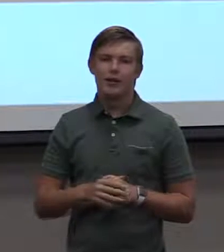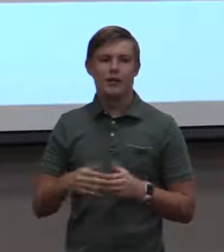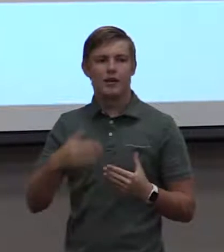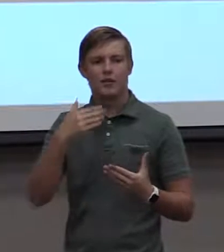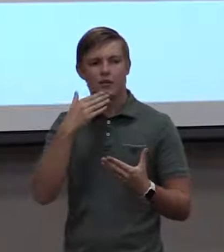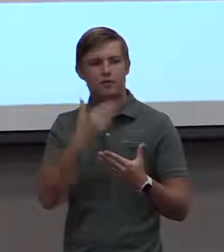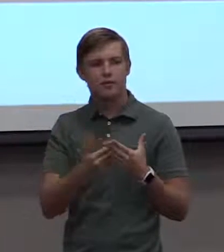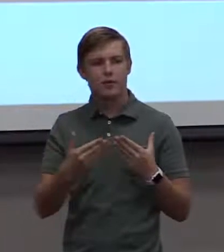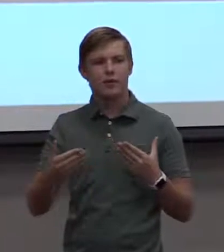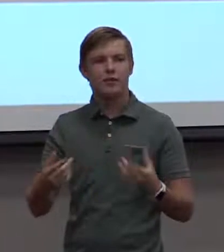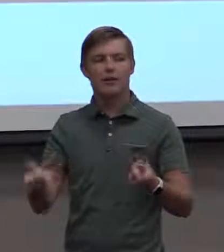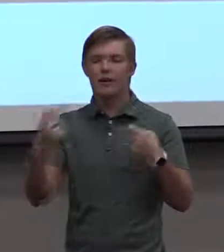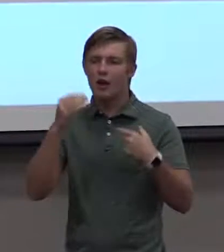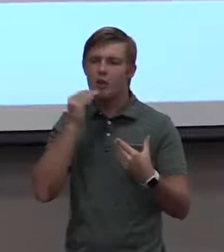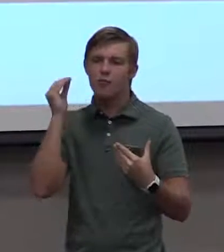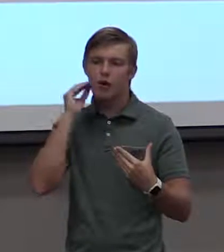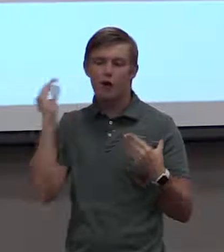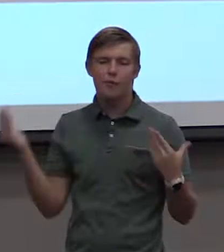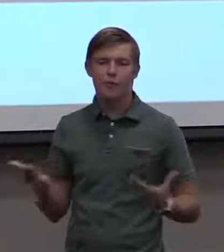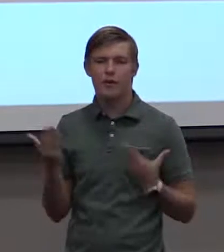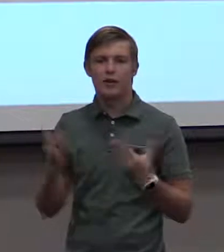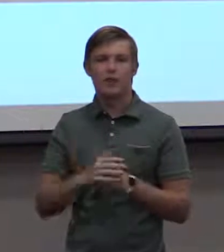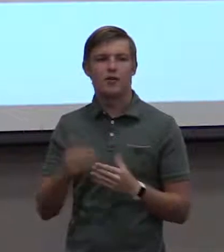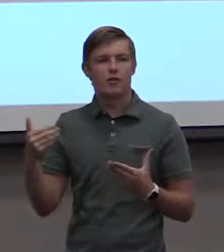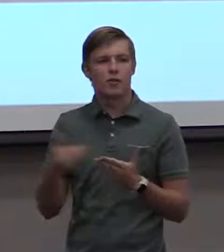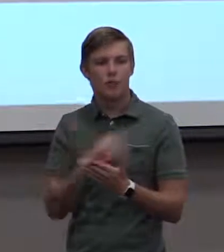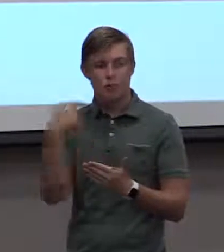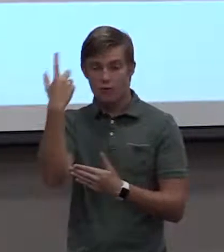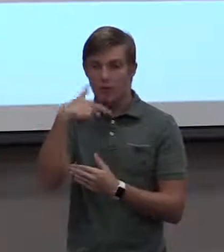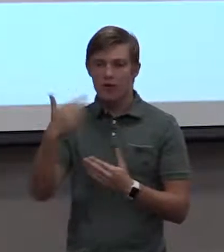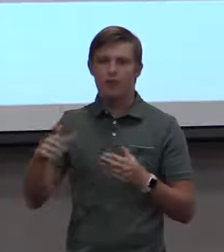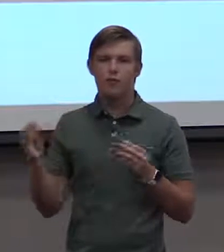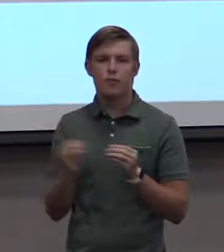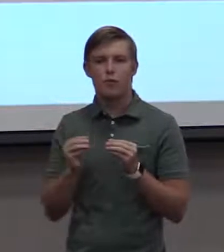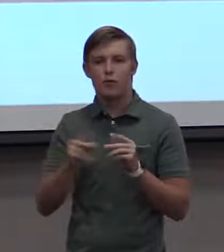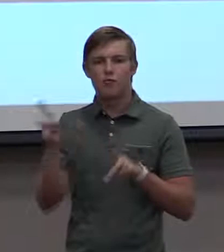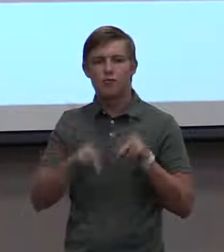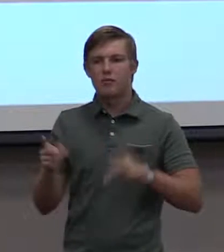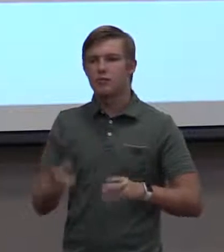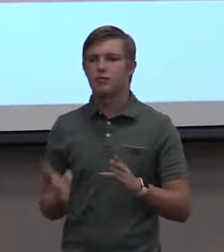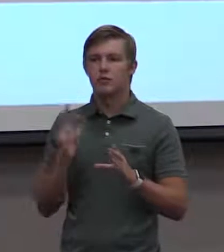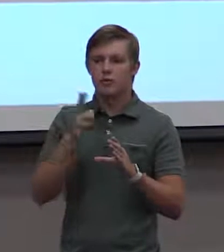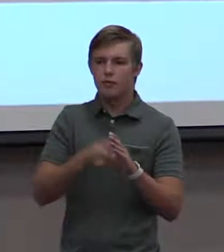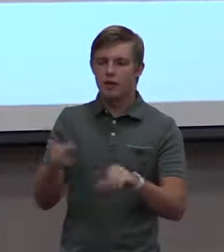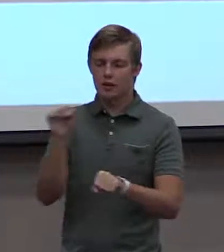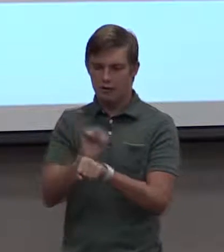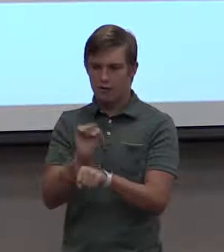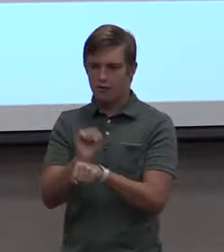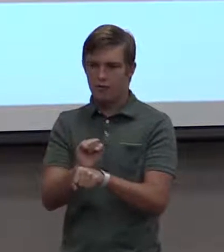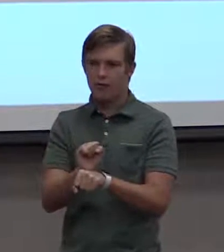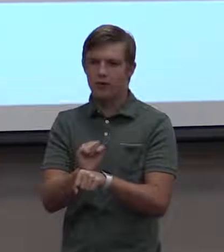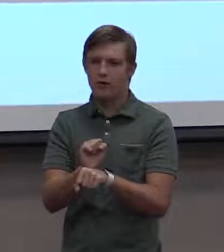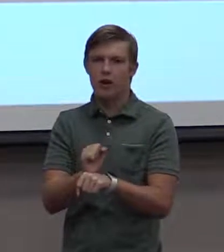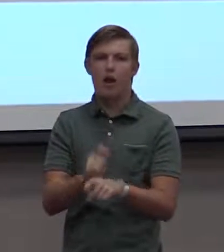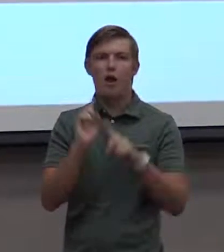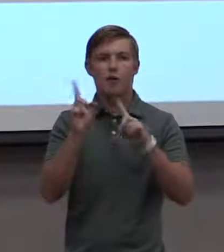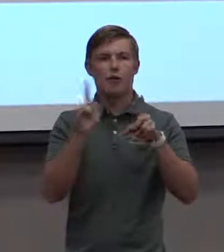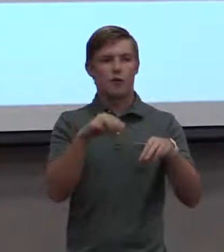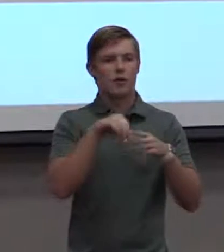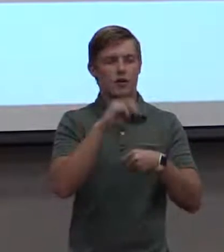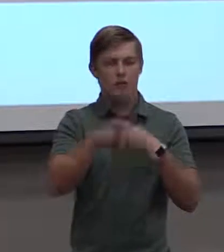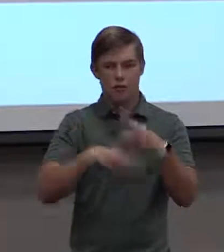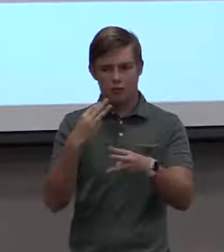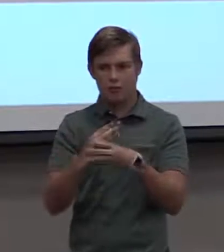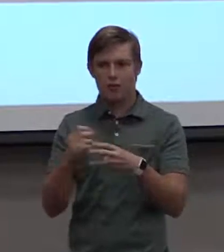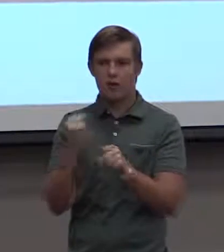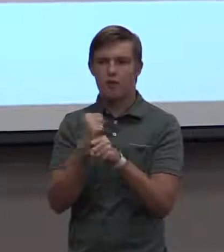here. Some new faces, and that's also encouraging to see more people jumping into the work of going out into the world, making